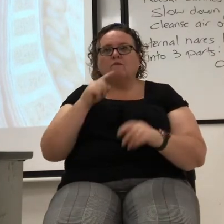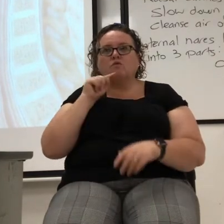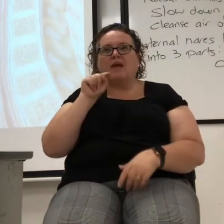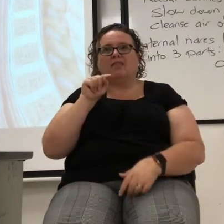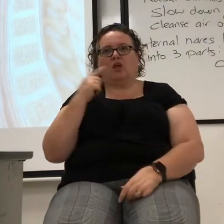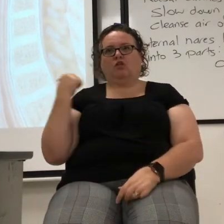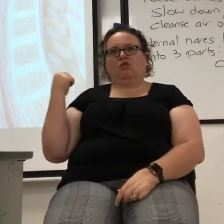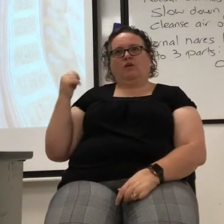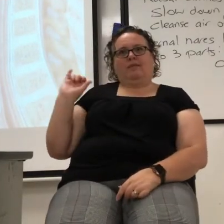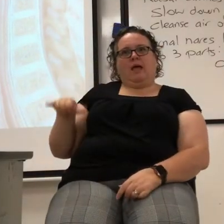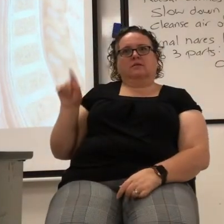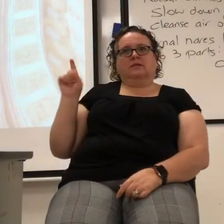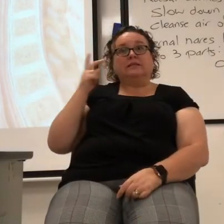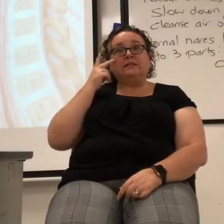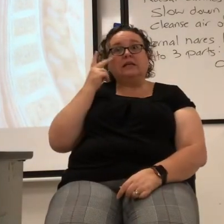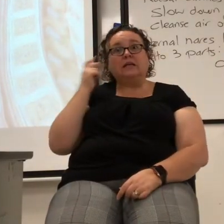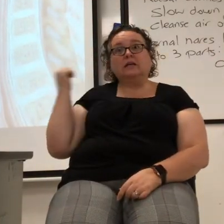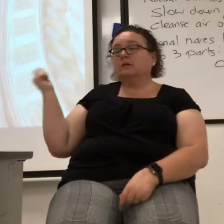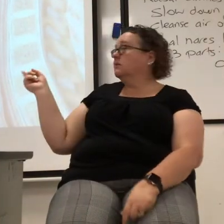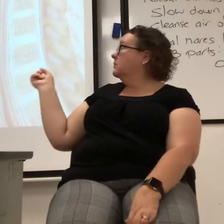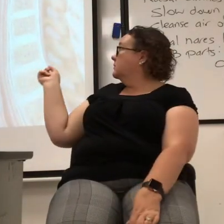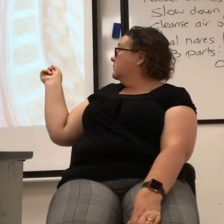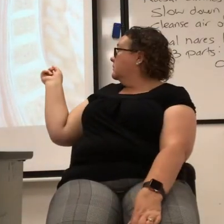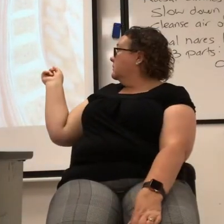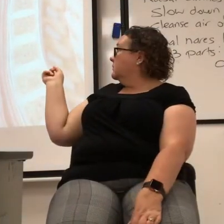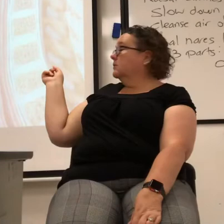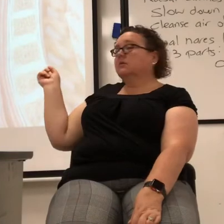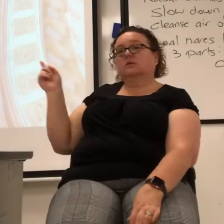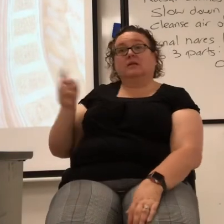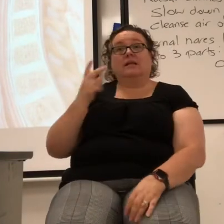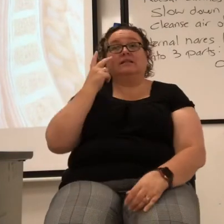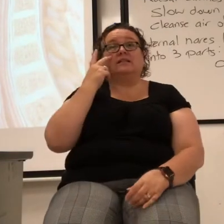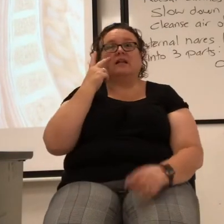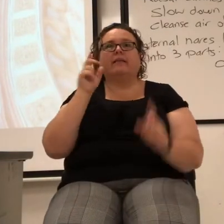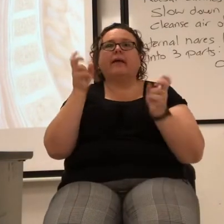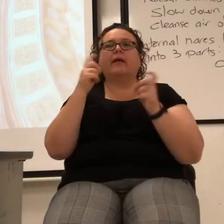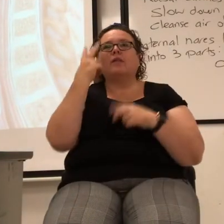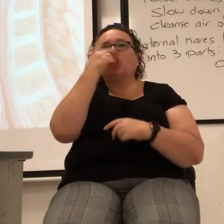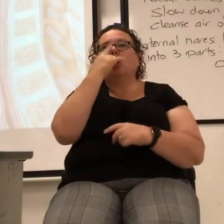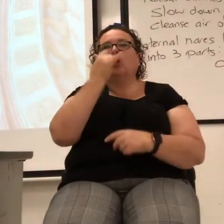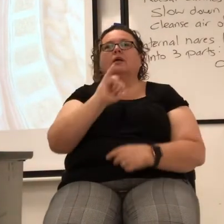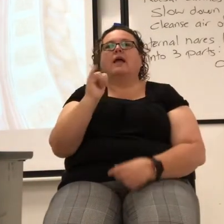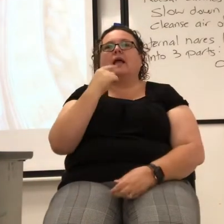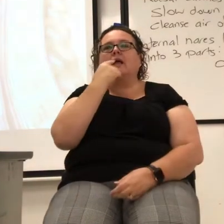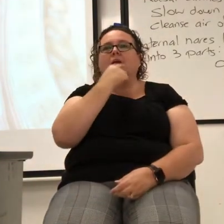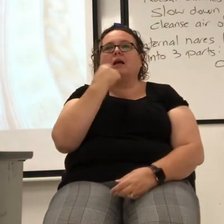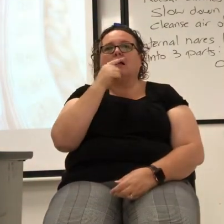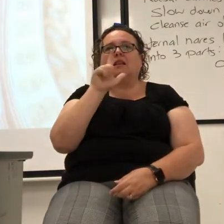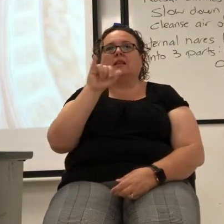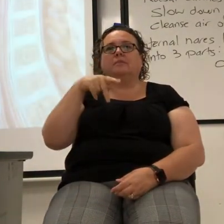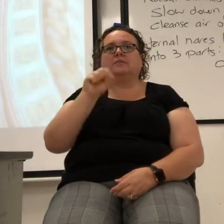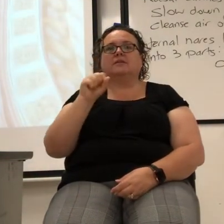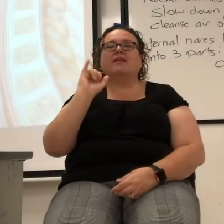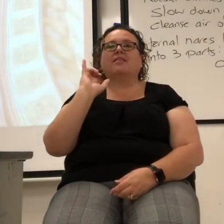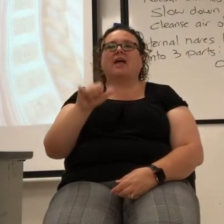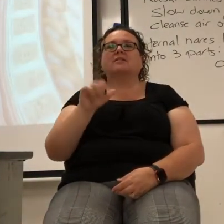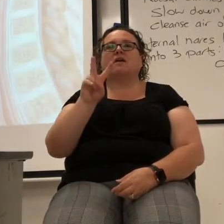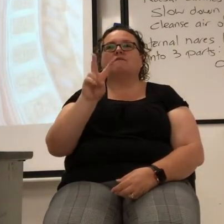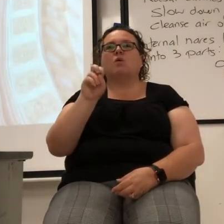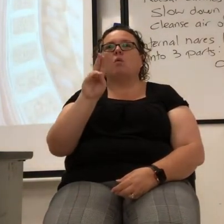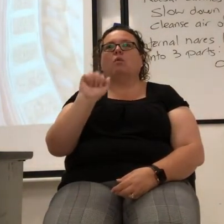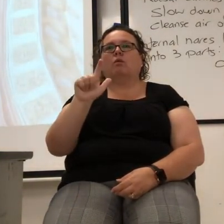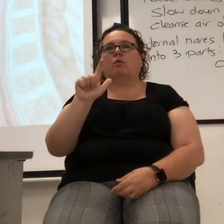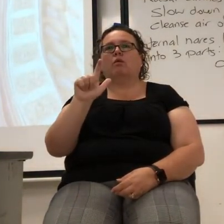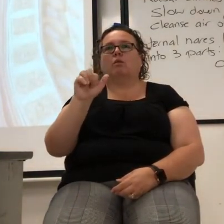there. See those lips? Those are the vocal cords. You see the vocal cords? That's the glottis. That's the way to the trachea. You're trying to see that. And they always